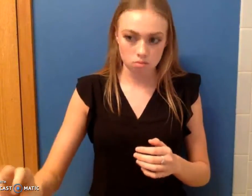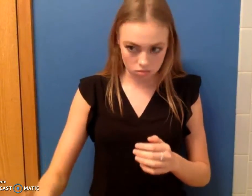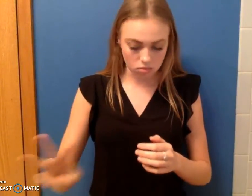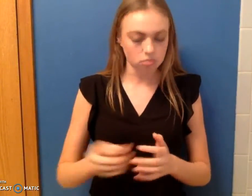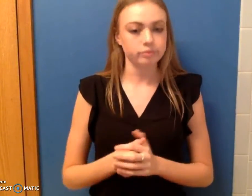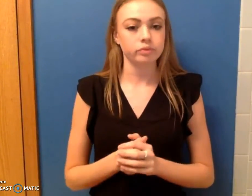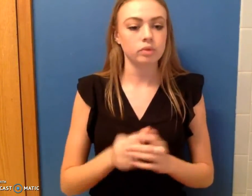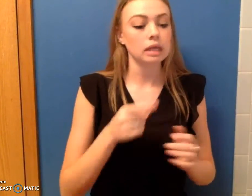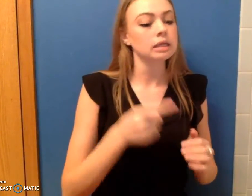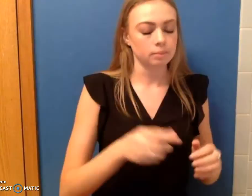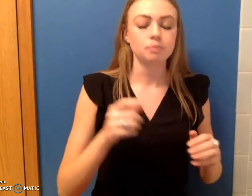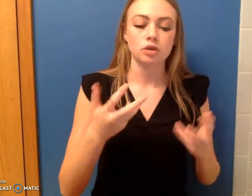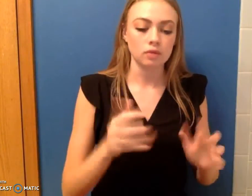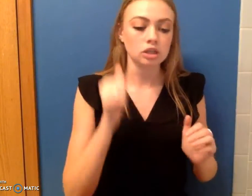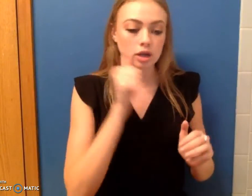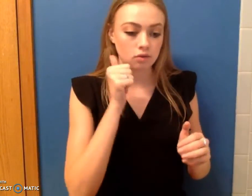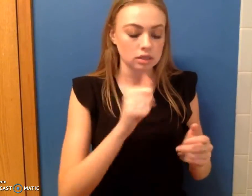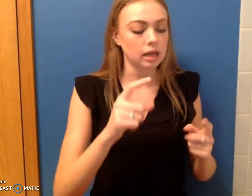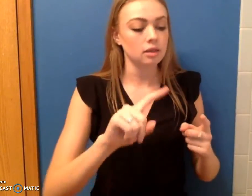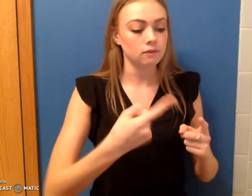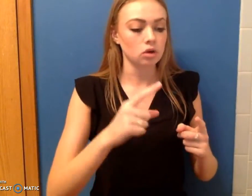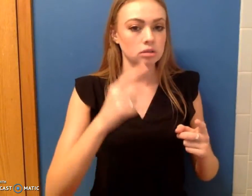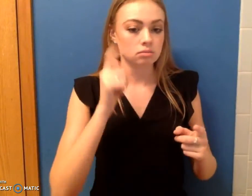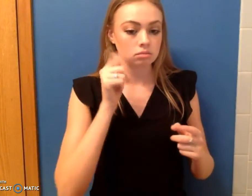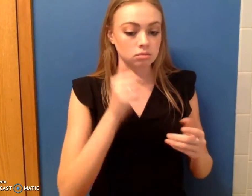her. That's the first thing she does every day.